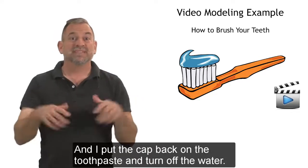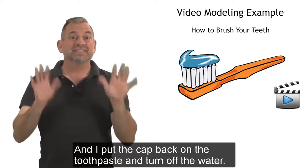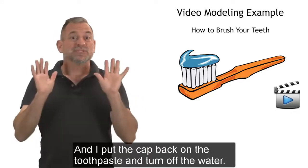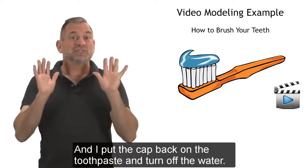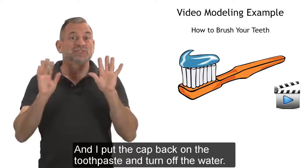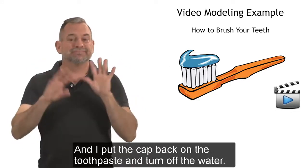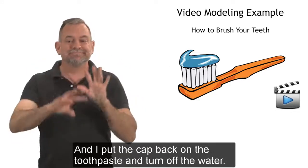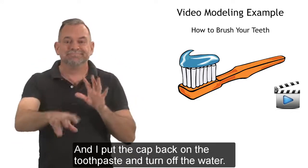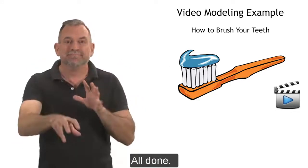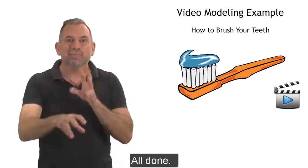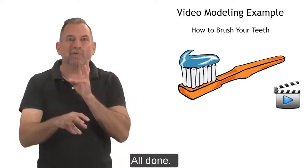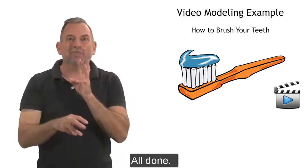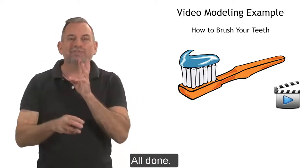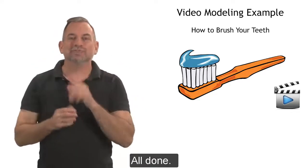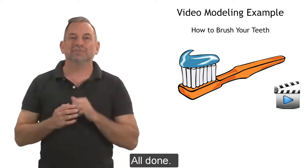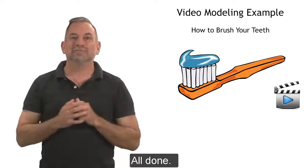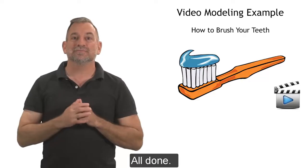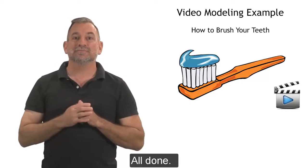turn off the water. All done.